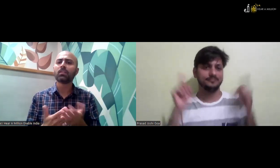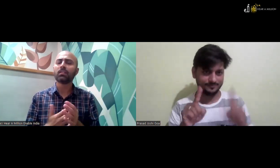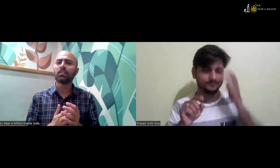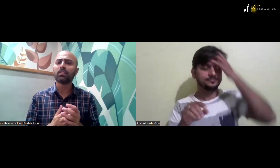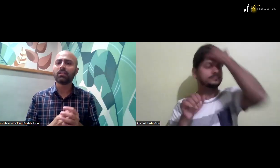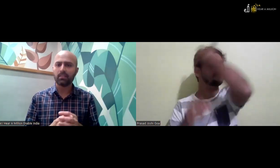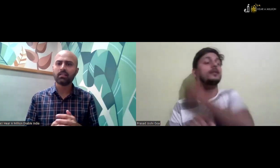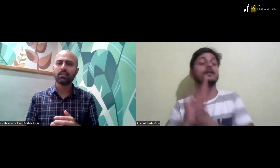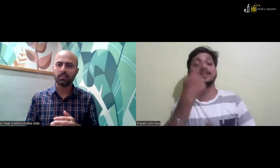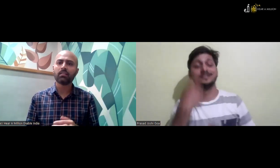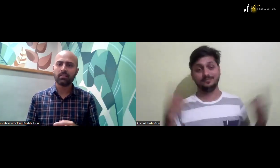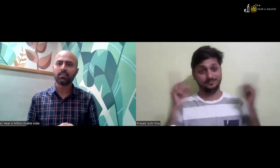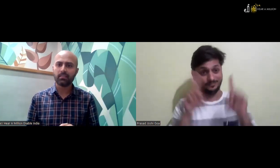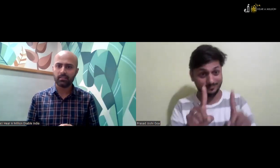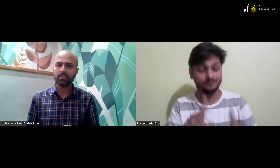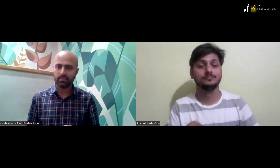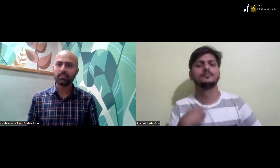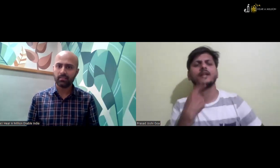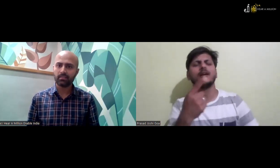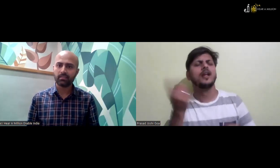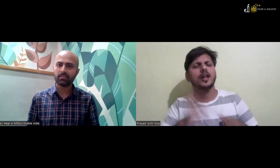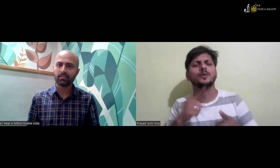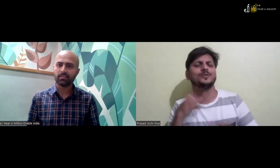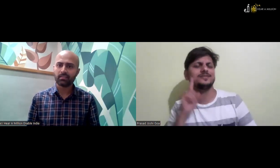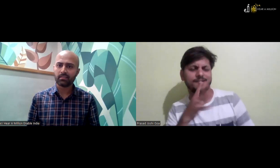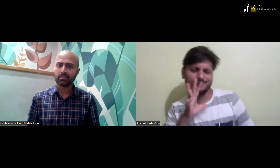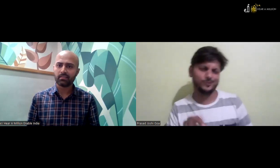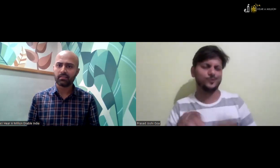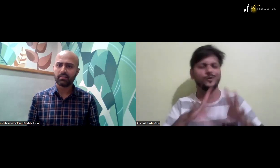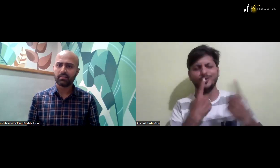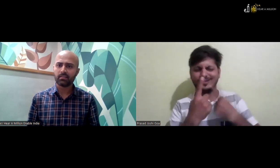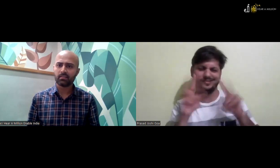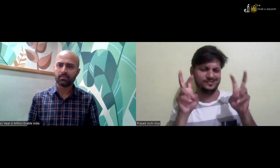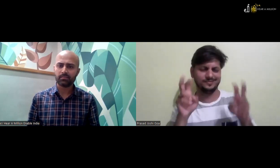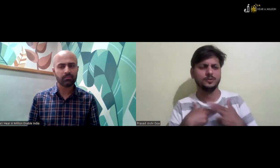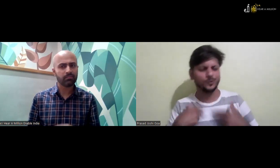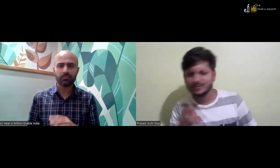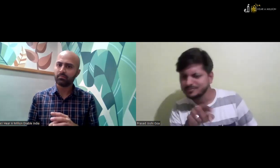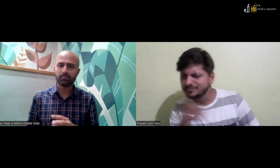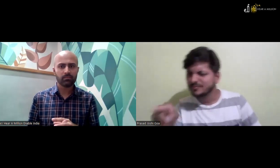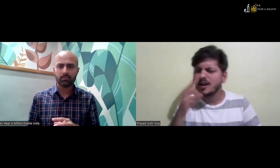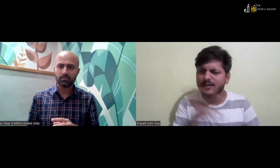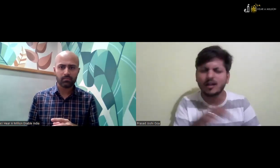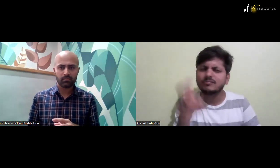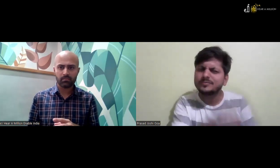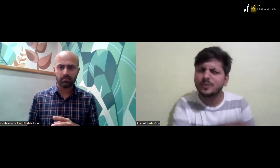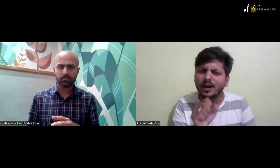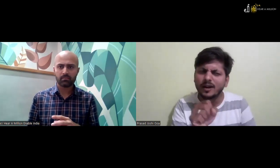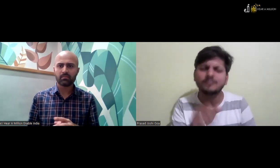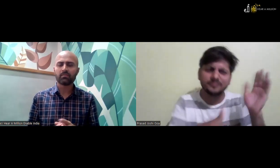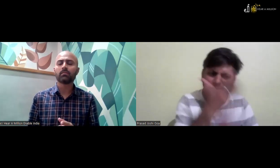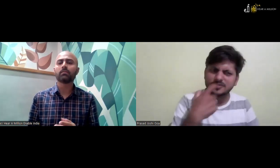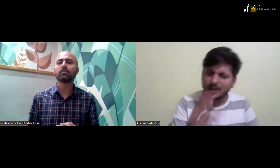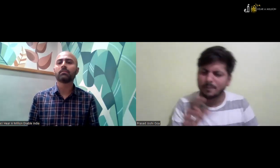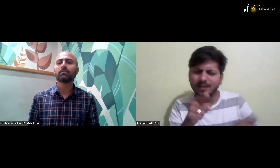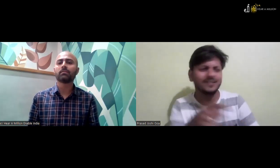have to win the court. So then what happened after that? Yes. So in the personal hearing, I told him that I am a deaf person and all. The